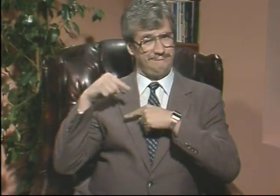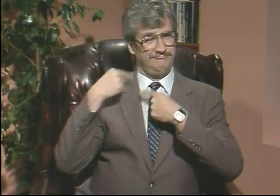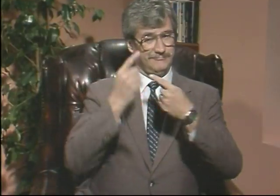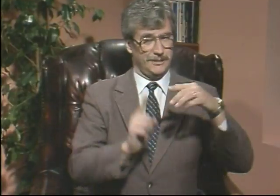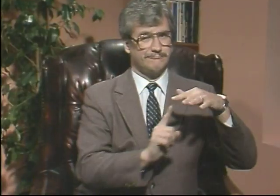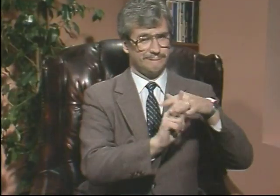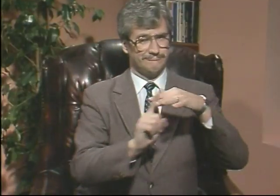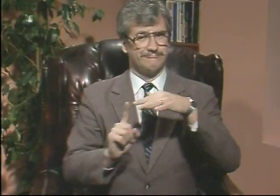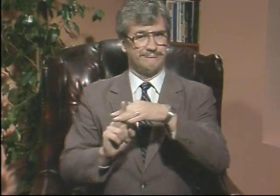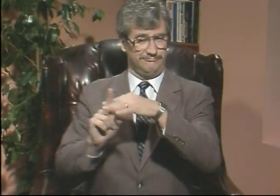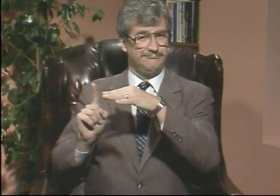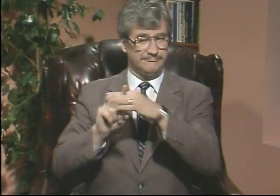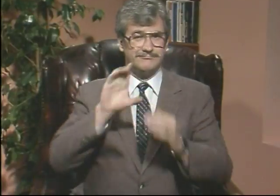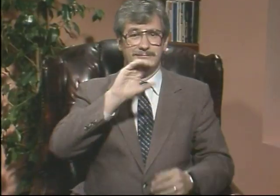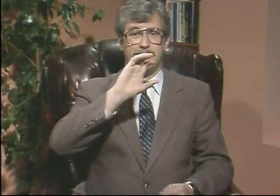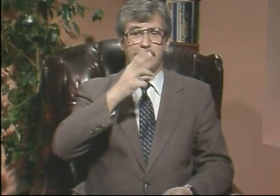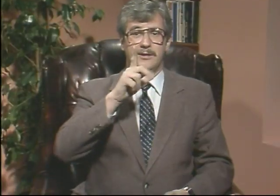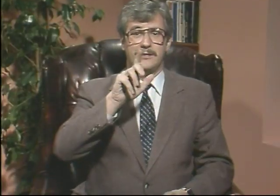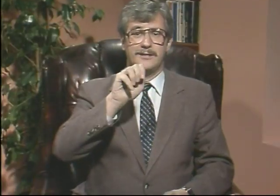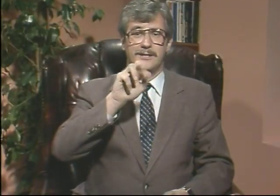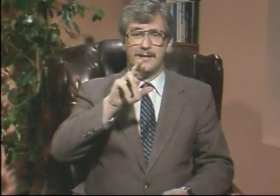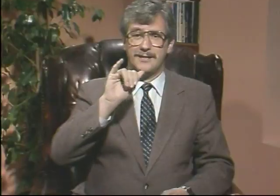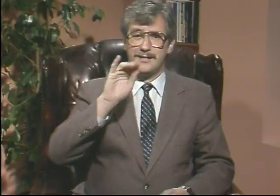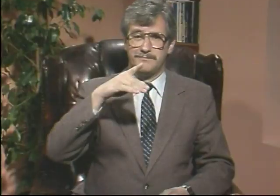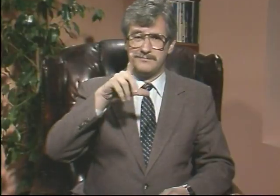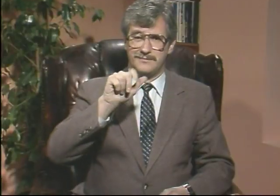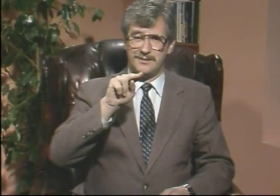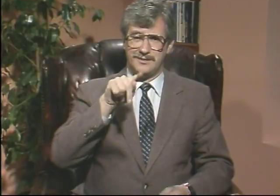Recently, there have been several new developments in the cochlear implants.